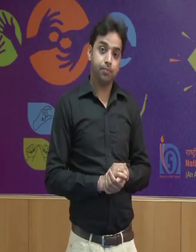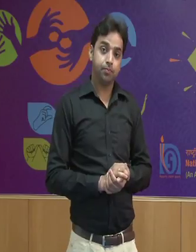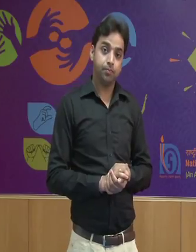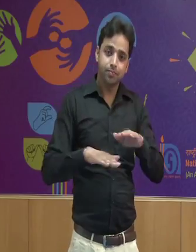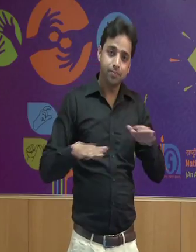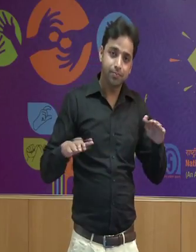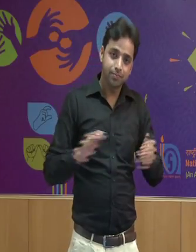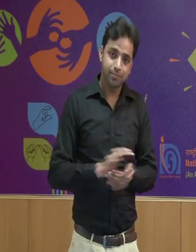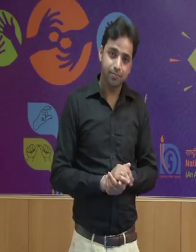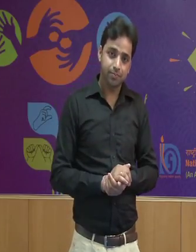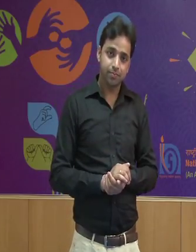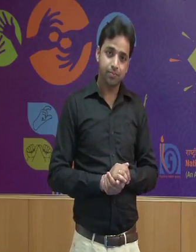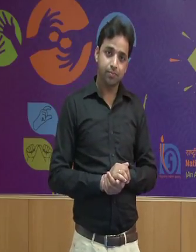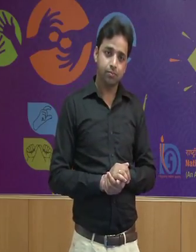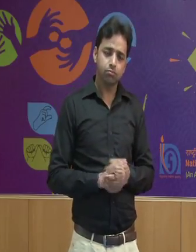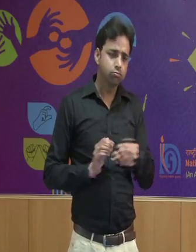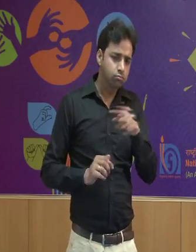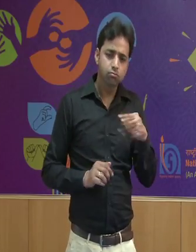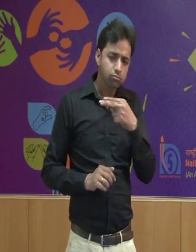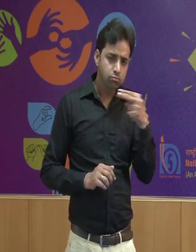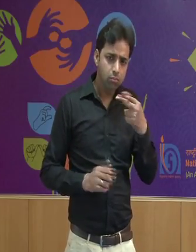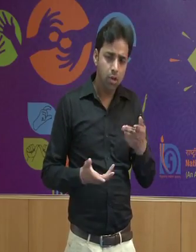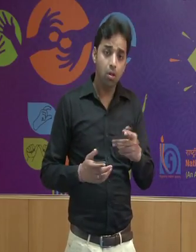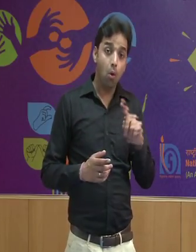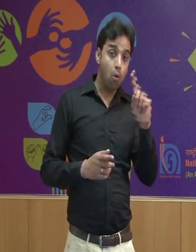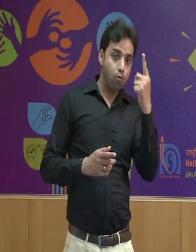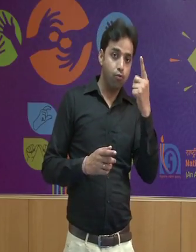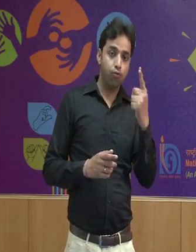Learners, can you tell the name of the first women president